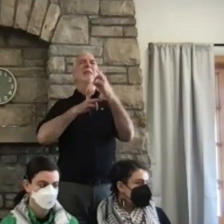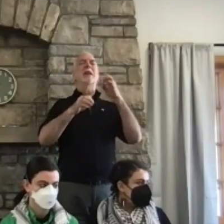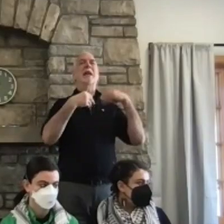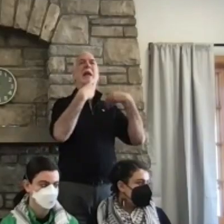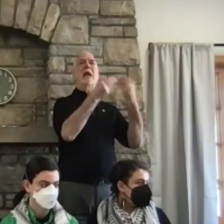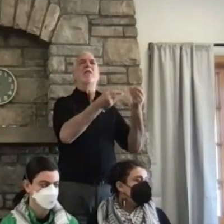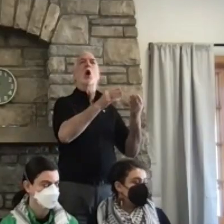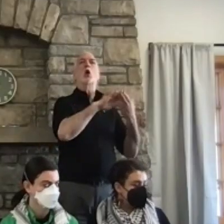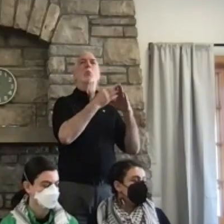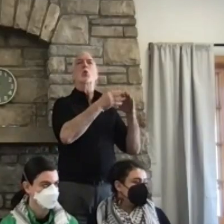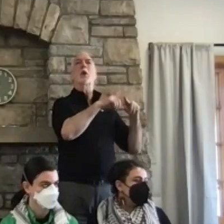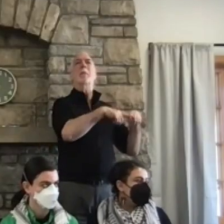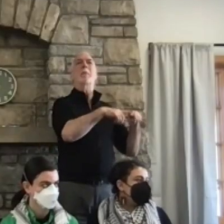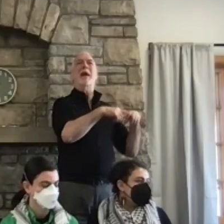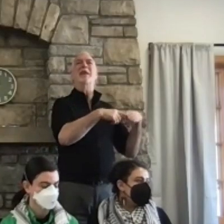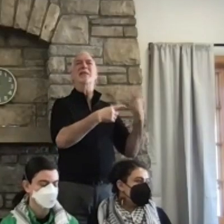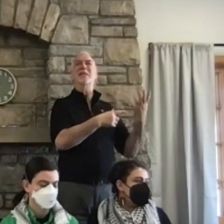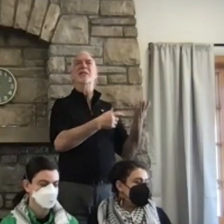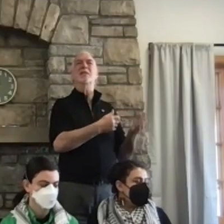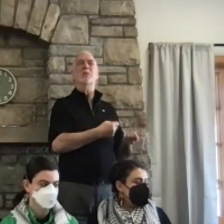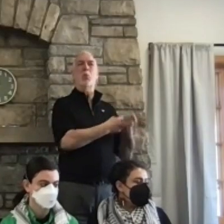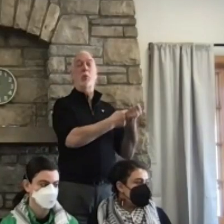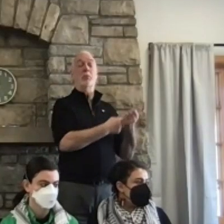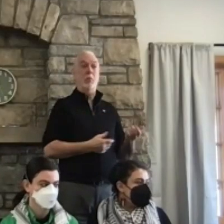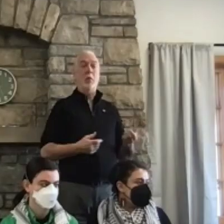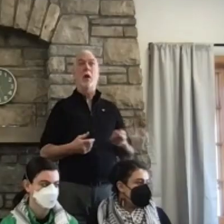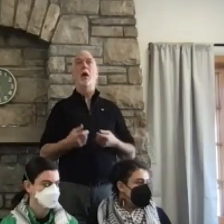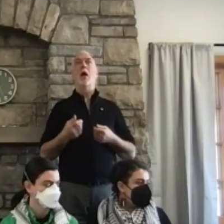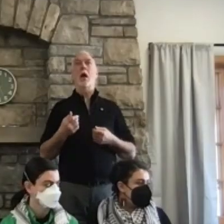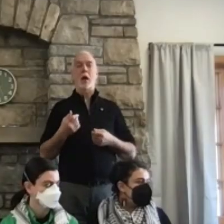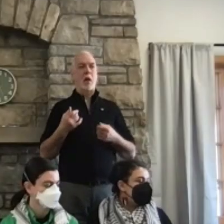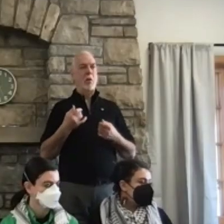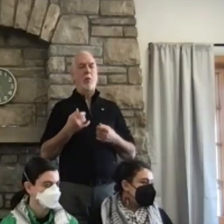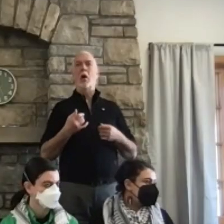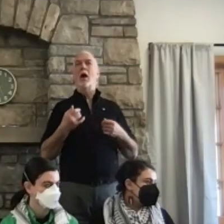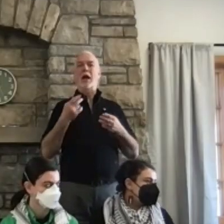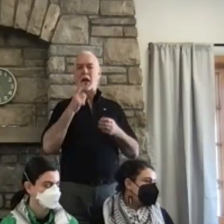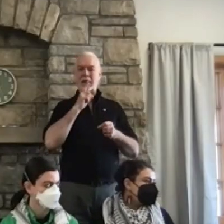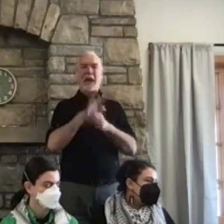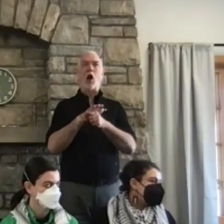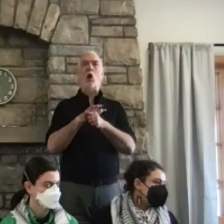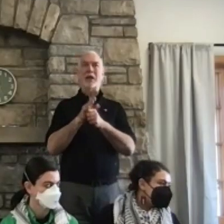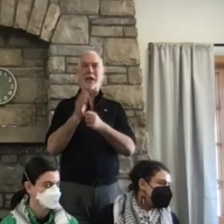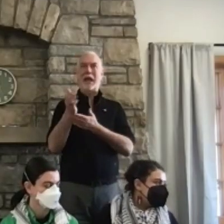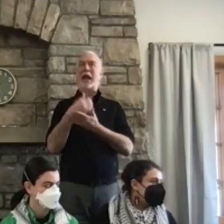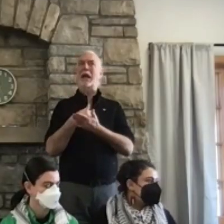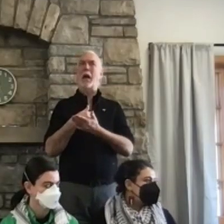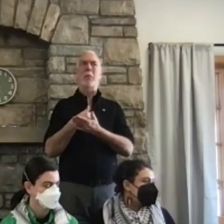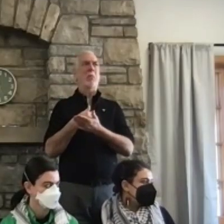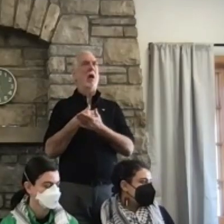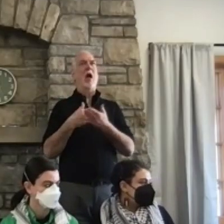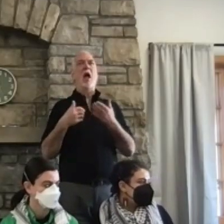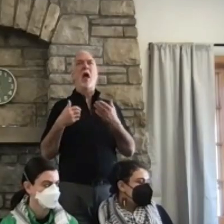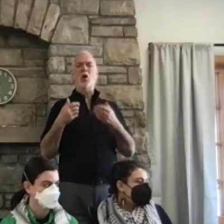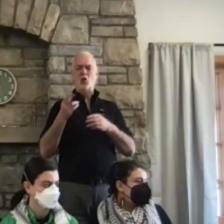Guaranteed income and economic justice could be wonderful because it removes barriers and it establishes like universal